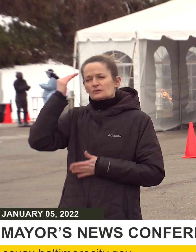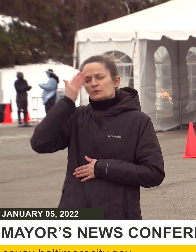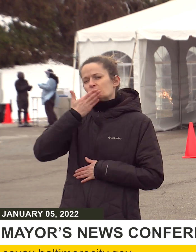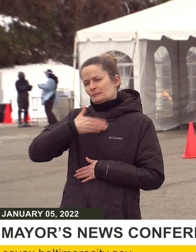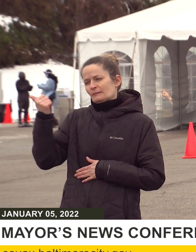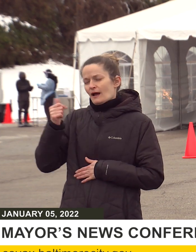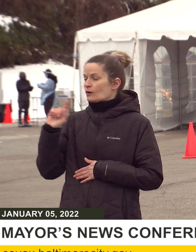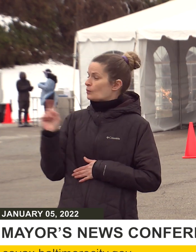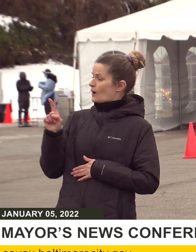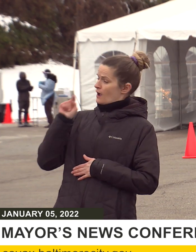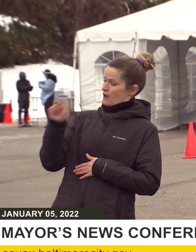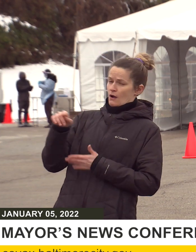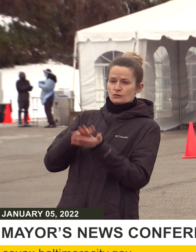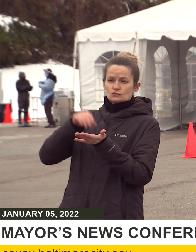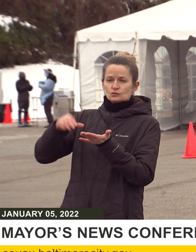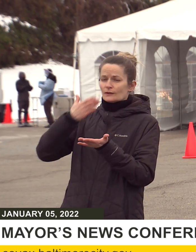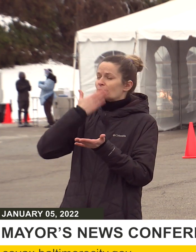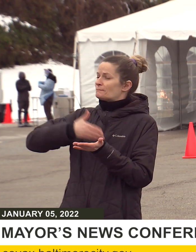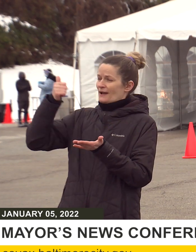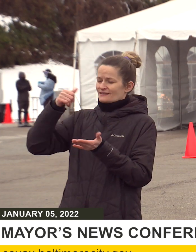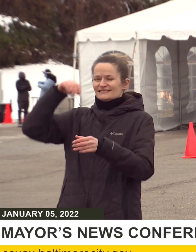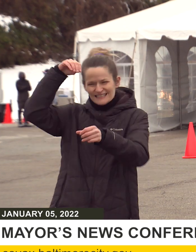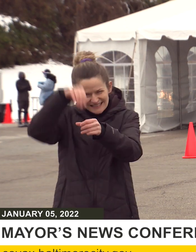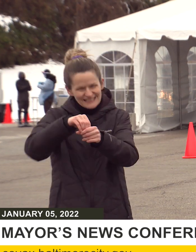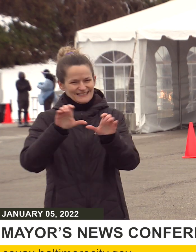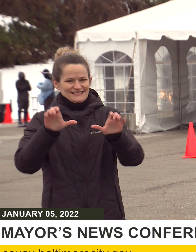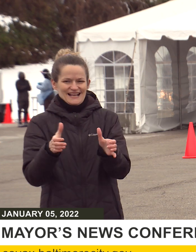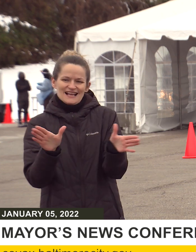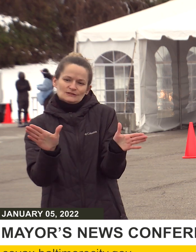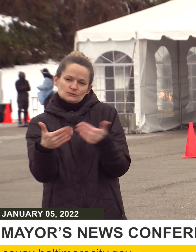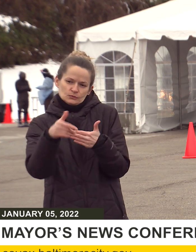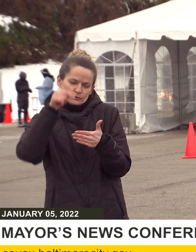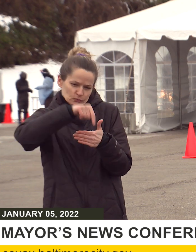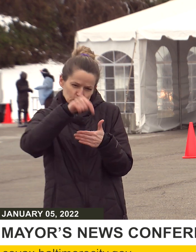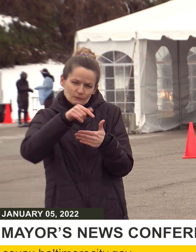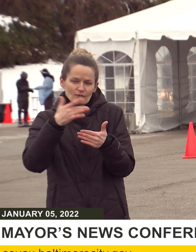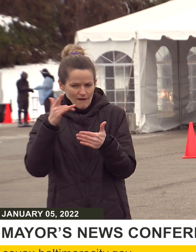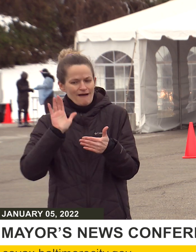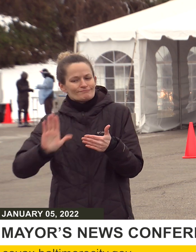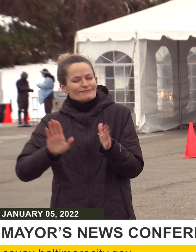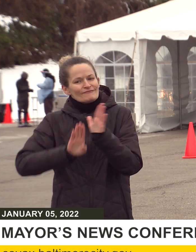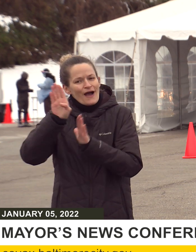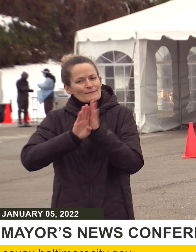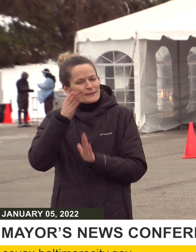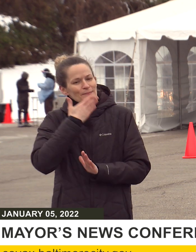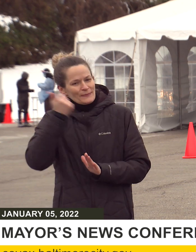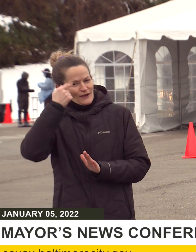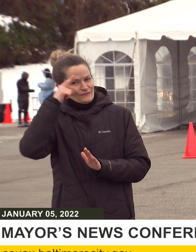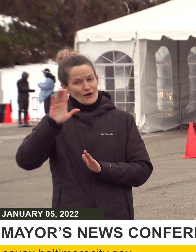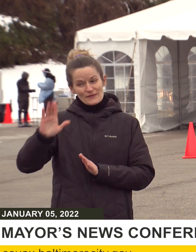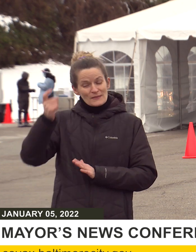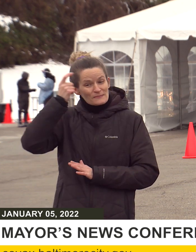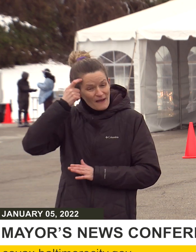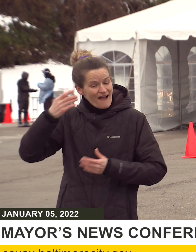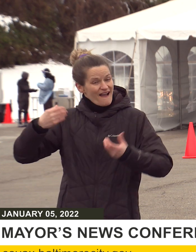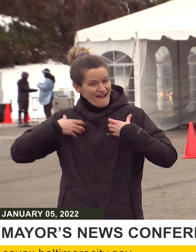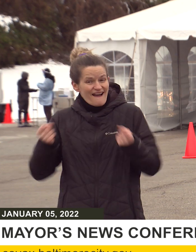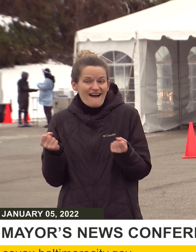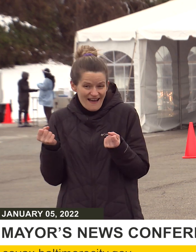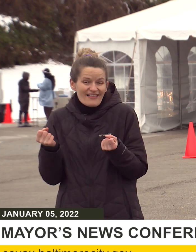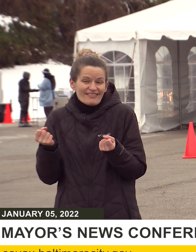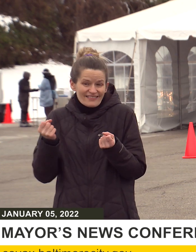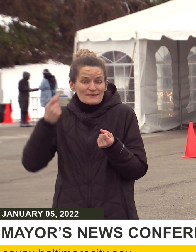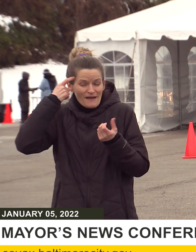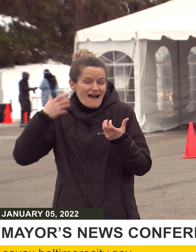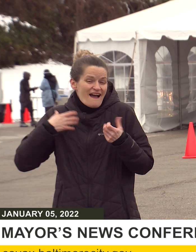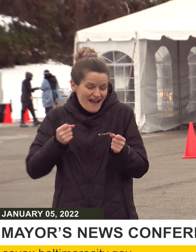have the proper environment to grow and develop their mind and social skills so that they can grow to become the best versions of themselves. And